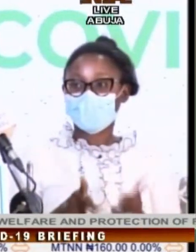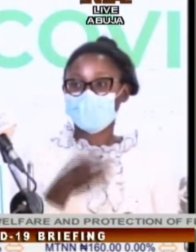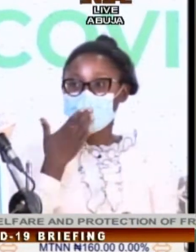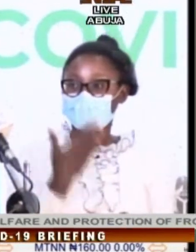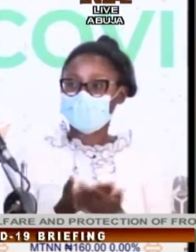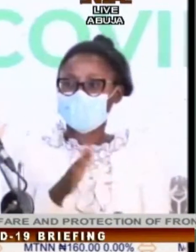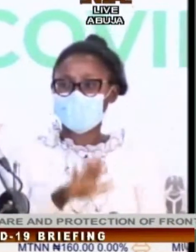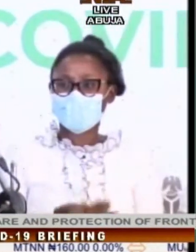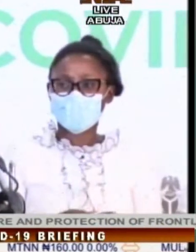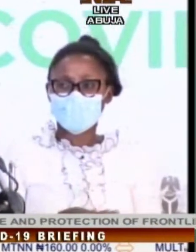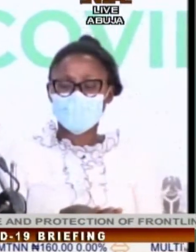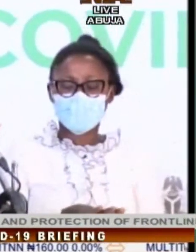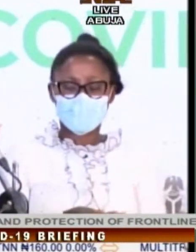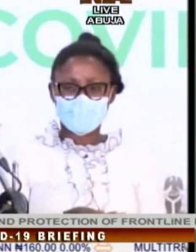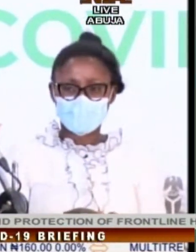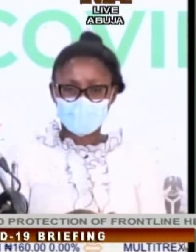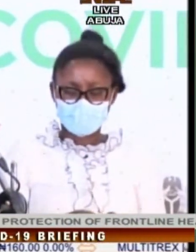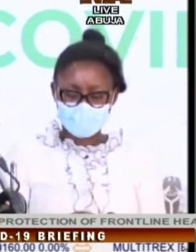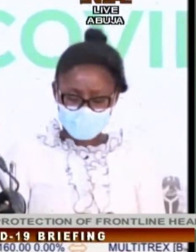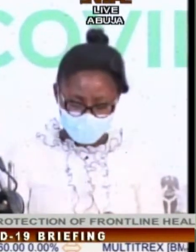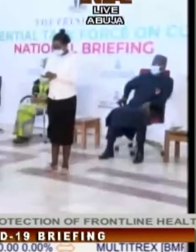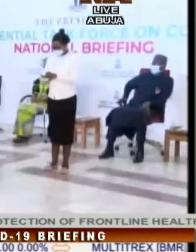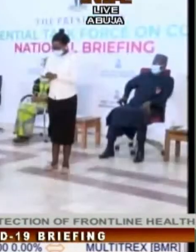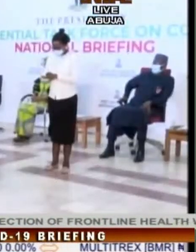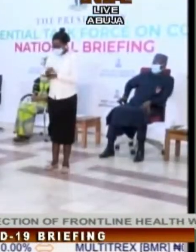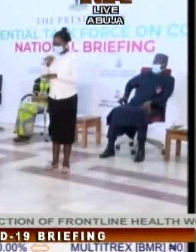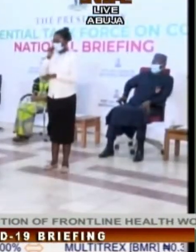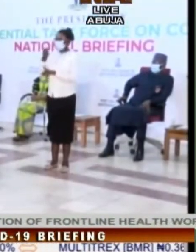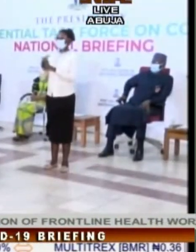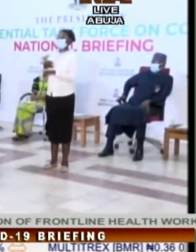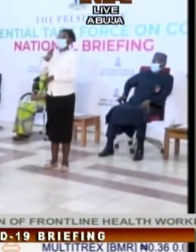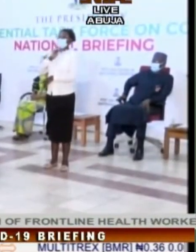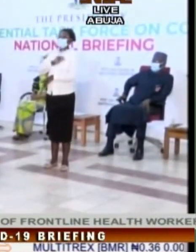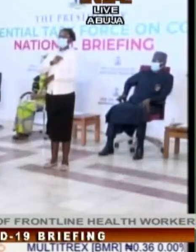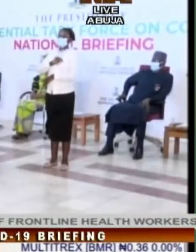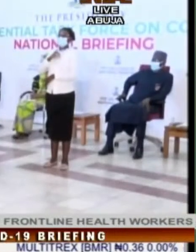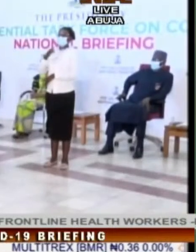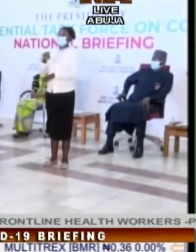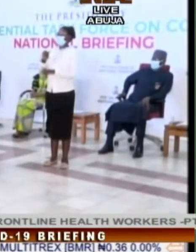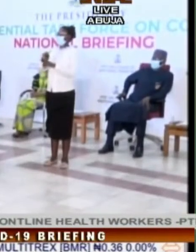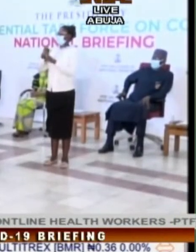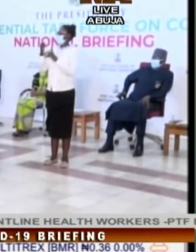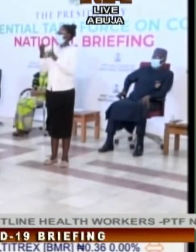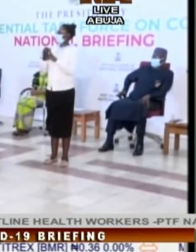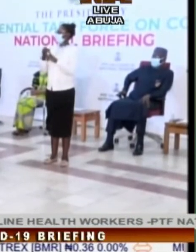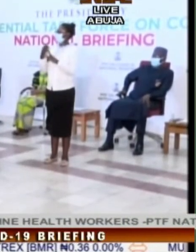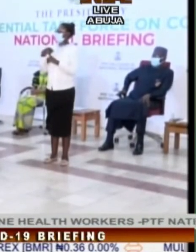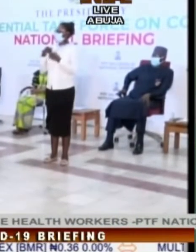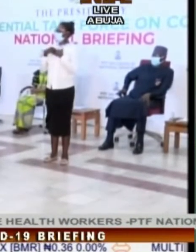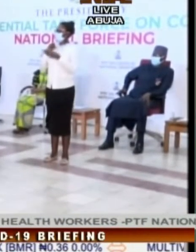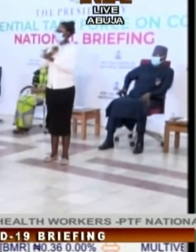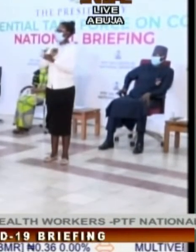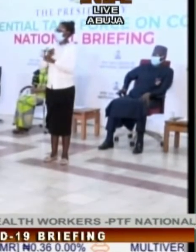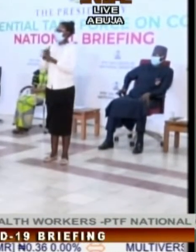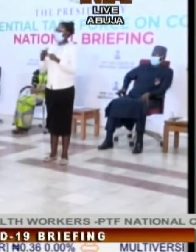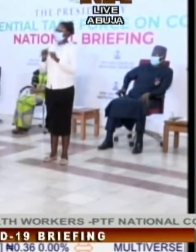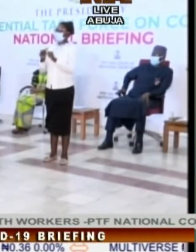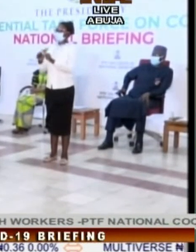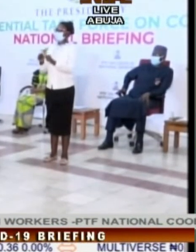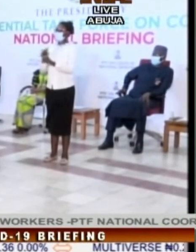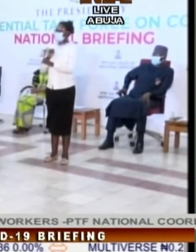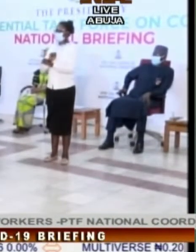evening. From the Federal Minister of Environment, we have been engaged in continuous